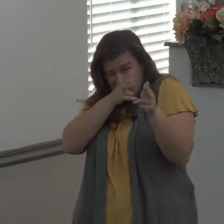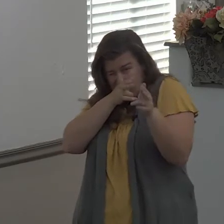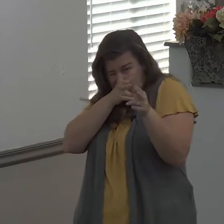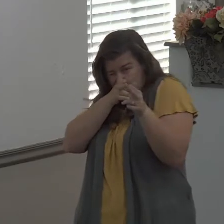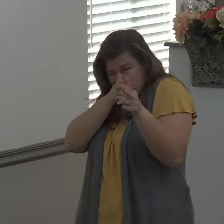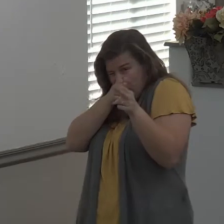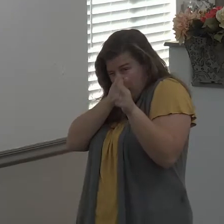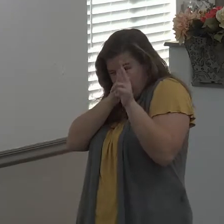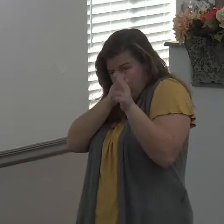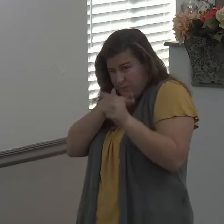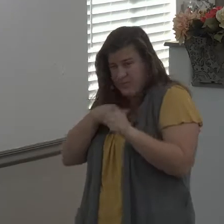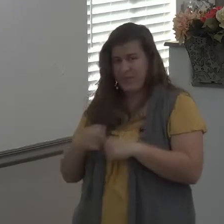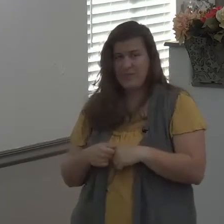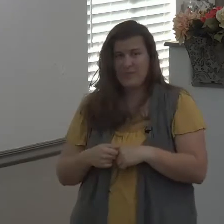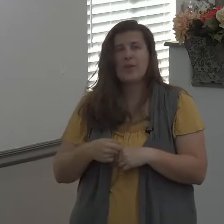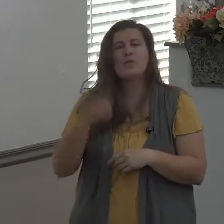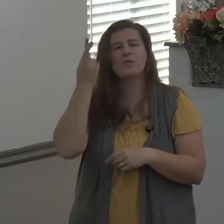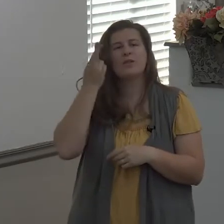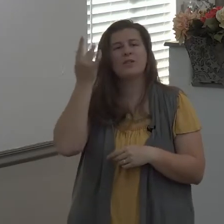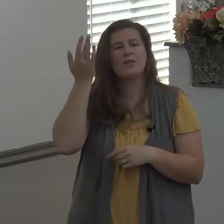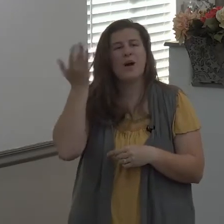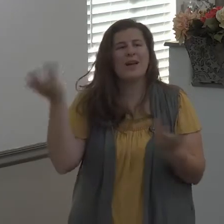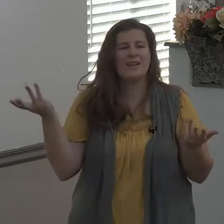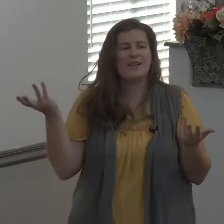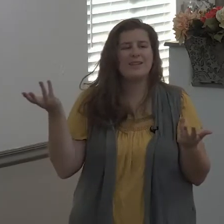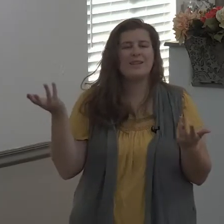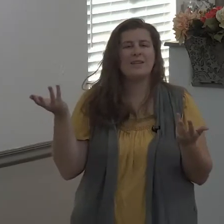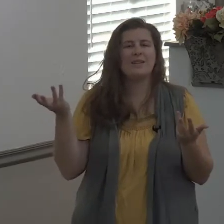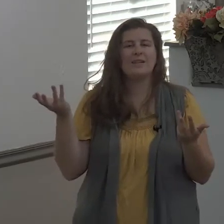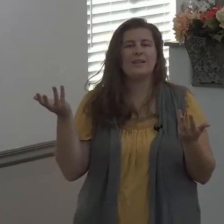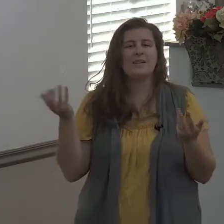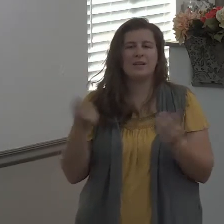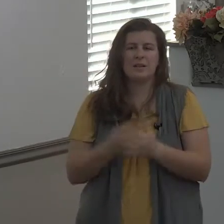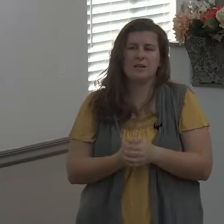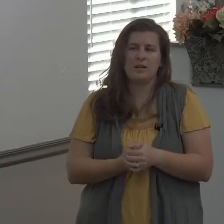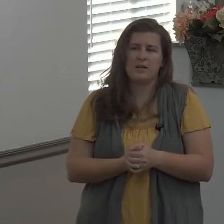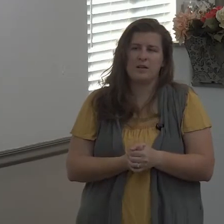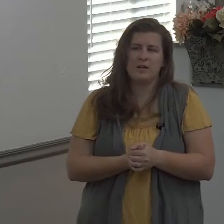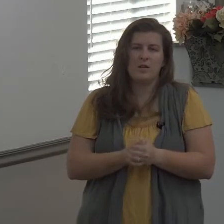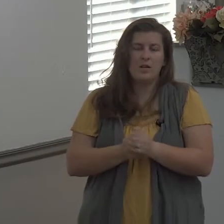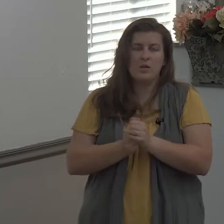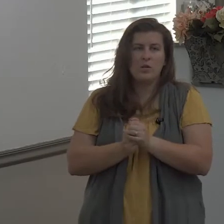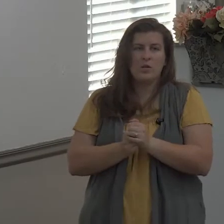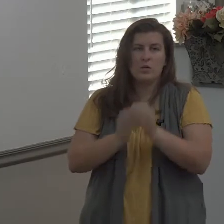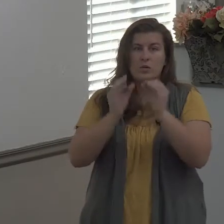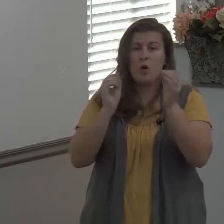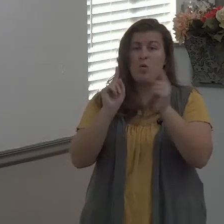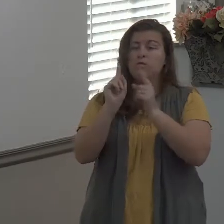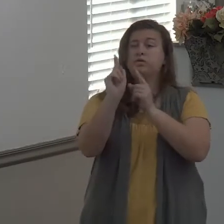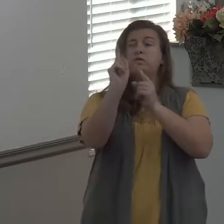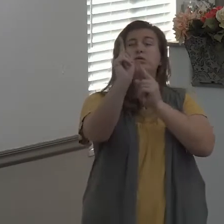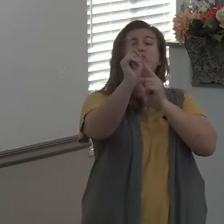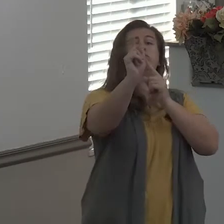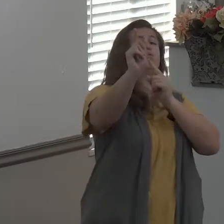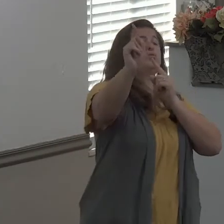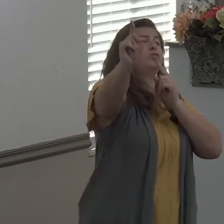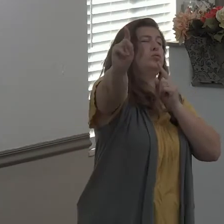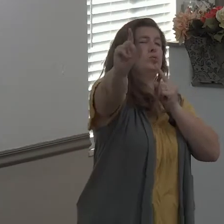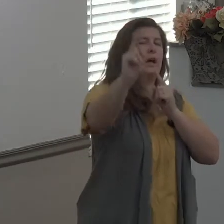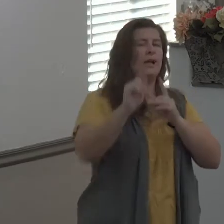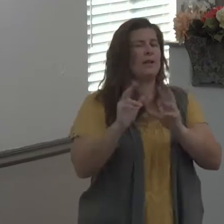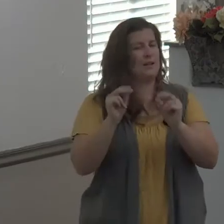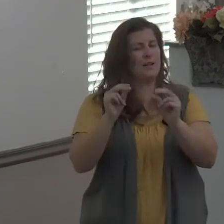back hidden and covered and just picking off the enemy from long distance. And there's a reason for that. There's no